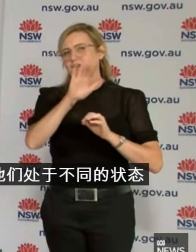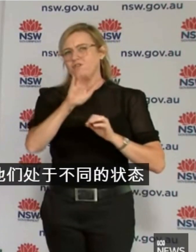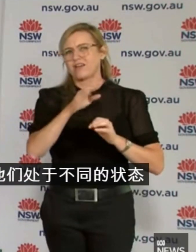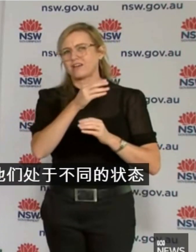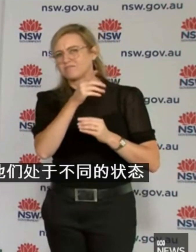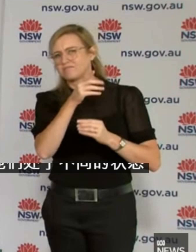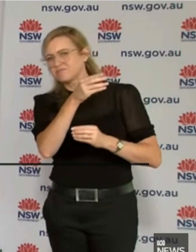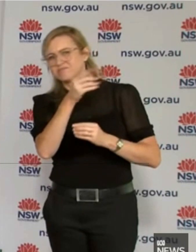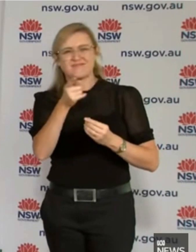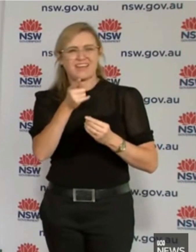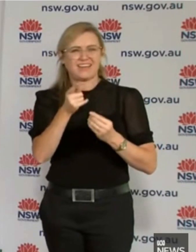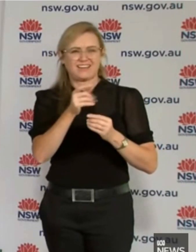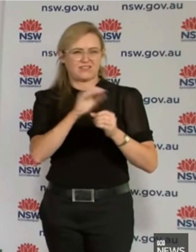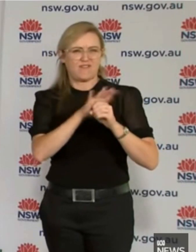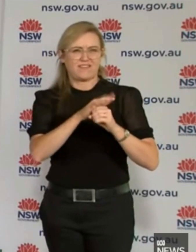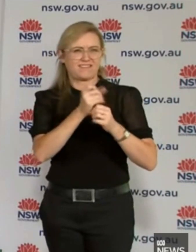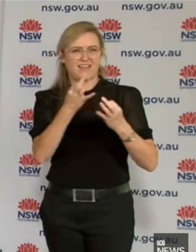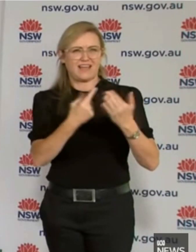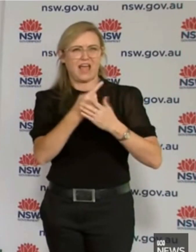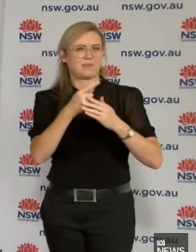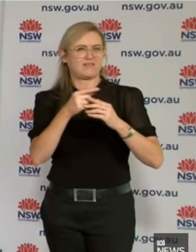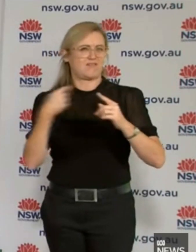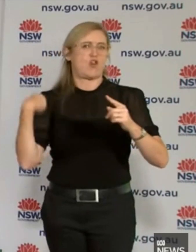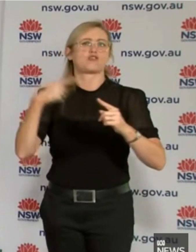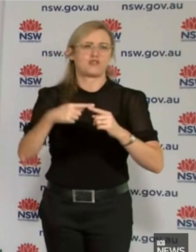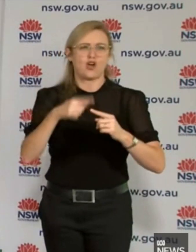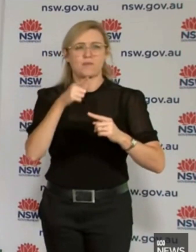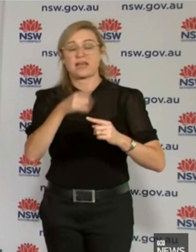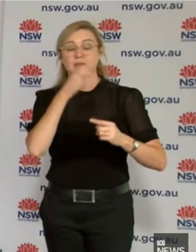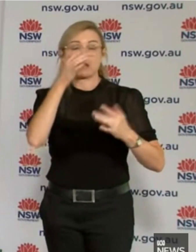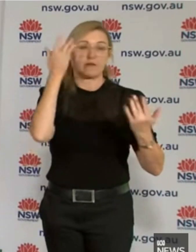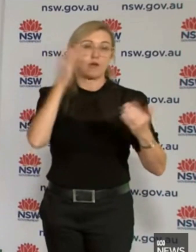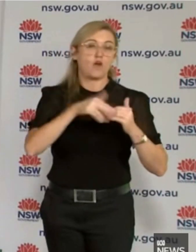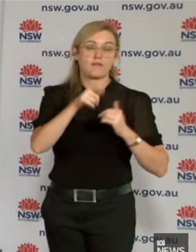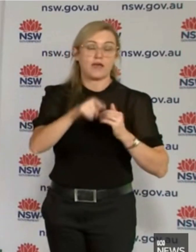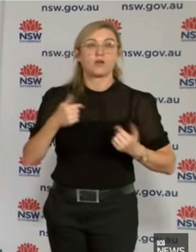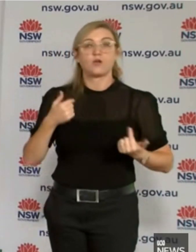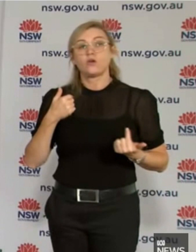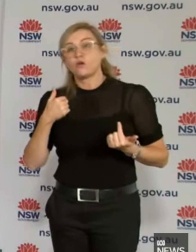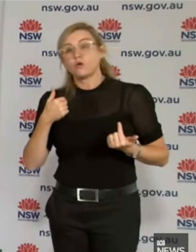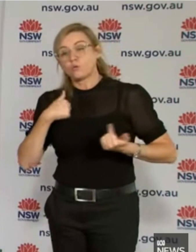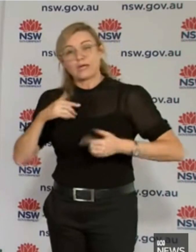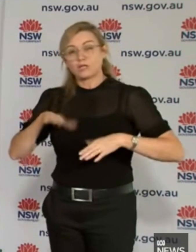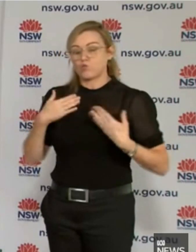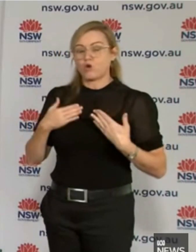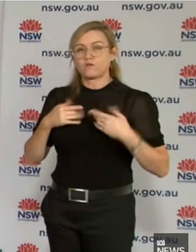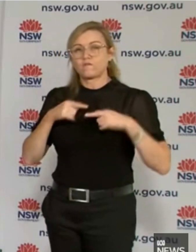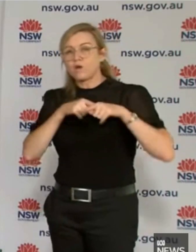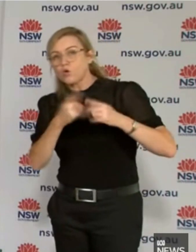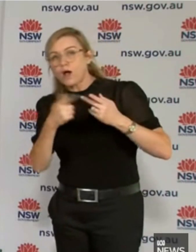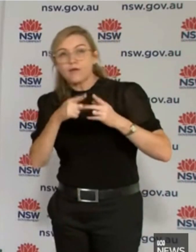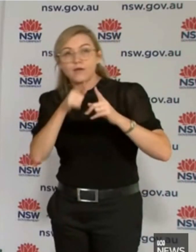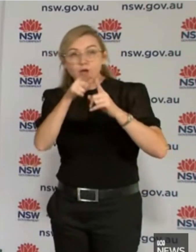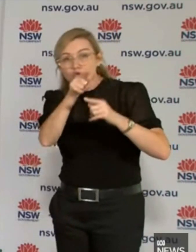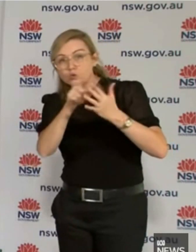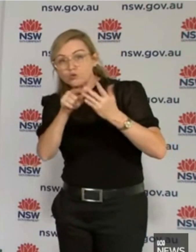position. We're in a different position. We're not going to take our advice or our enthusiasm for change from any other state. We'll do it because of the